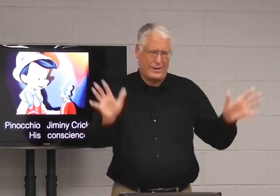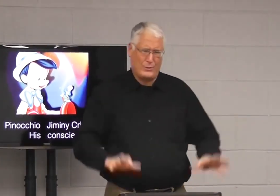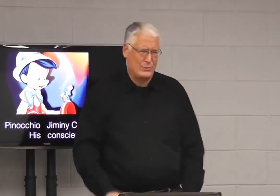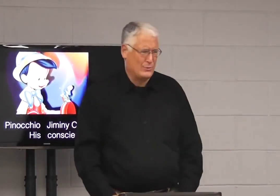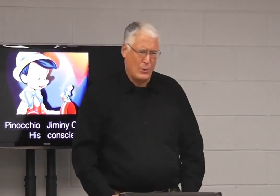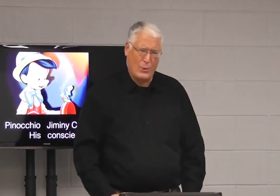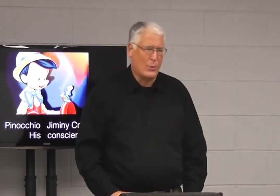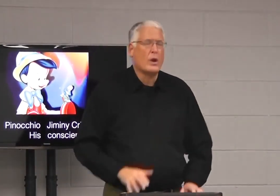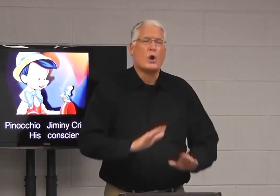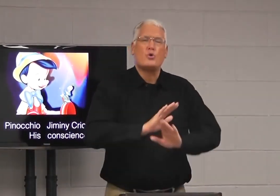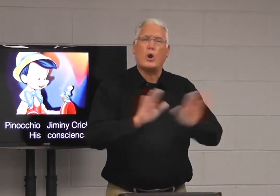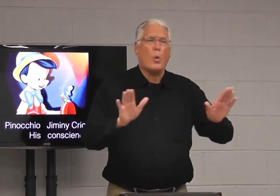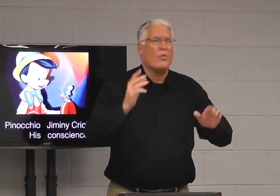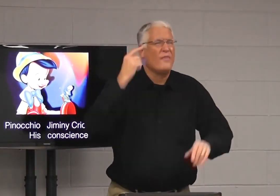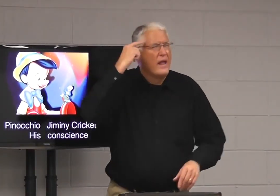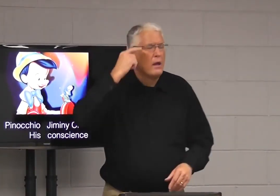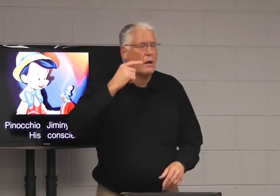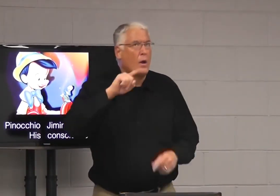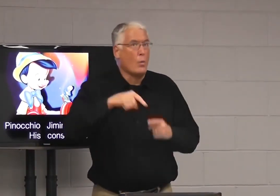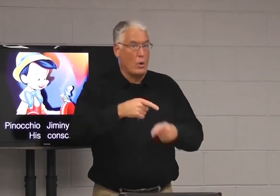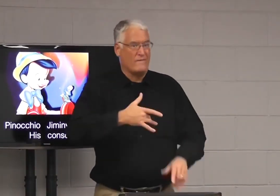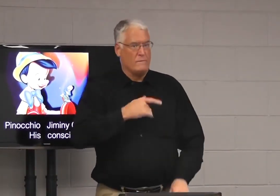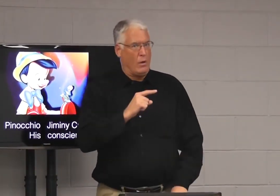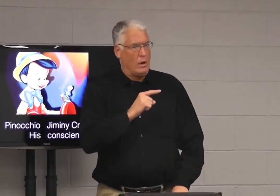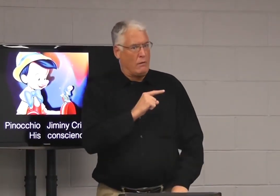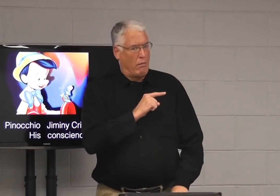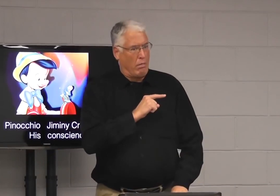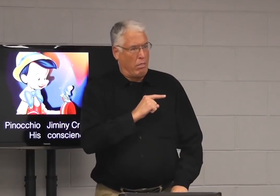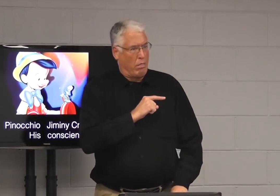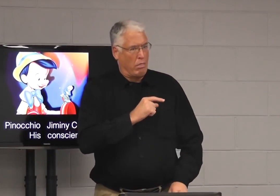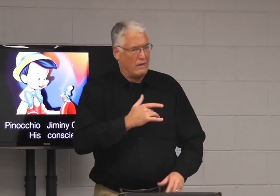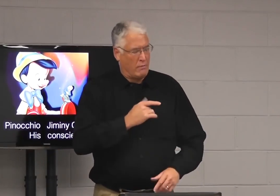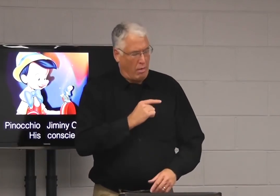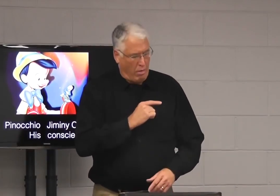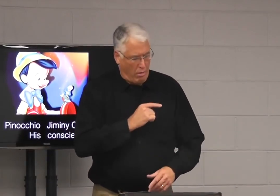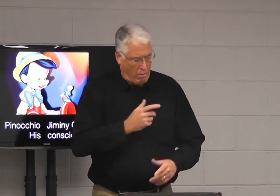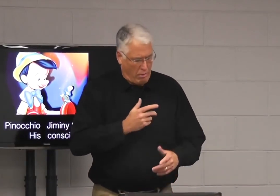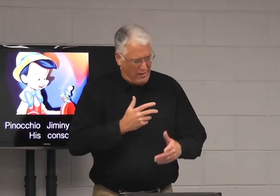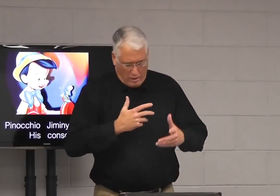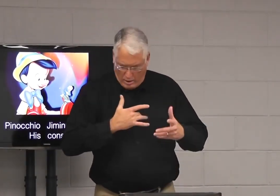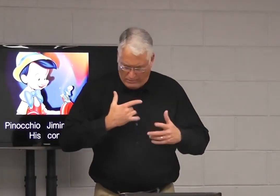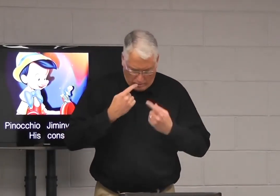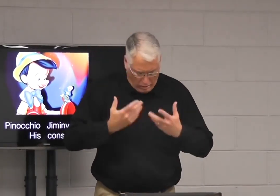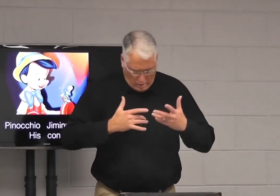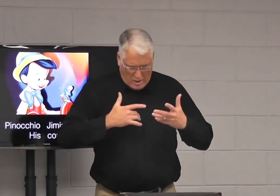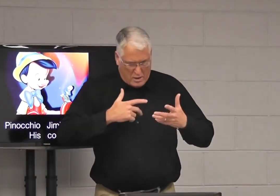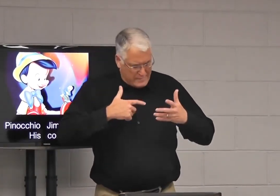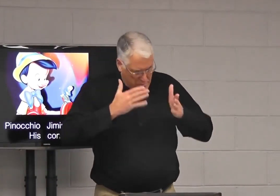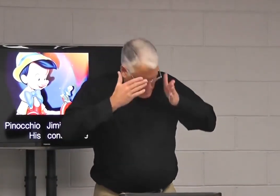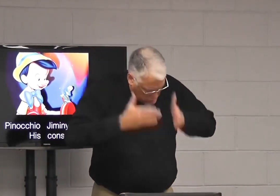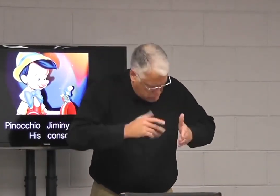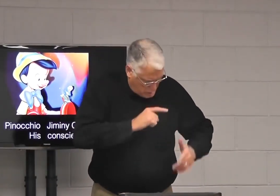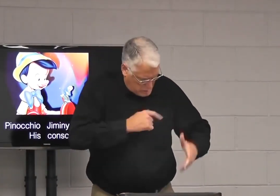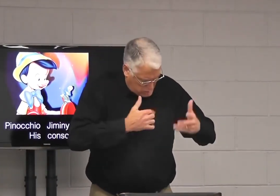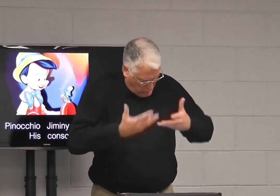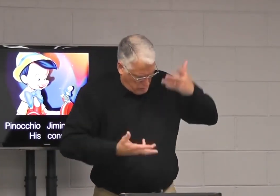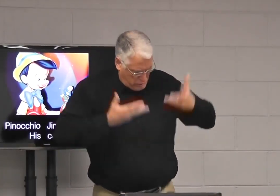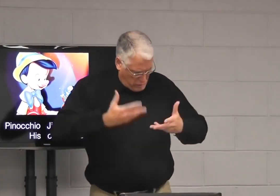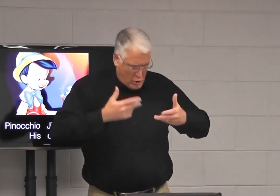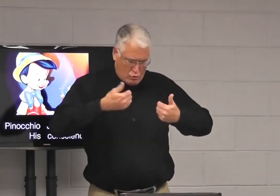Cricket. It's not that clear. So when you feel your conscience or you feel guilty, you focus on